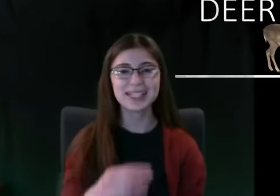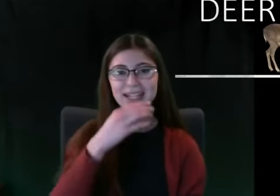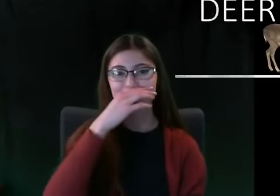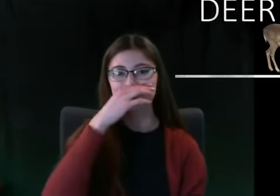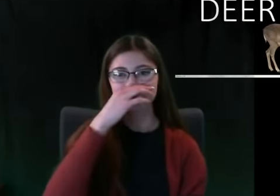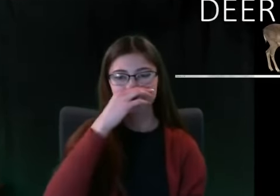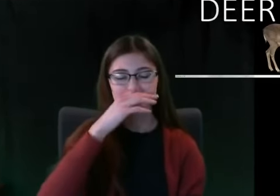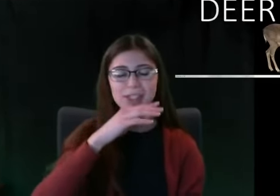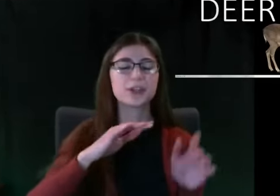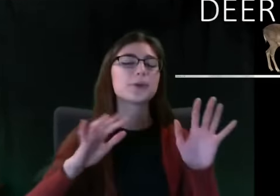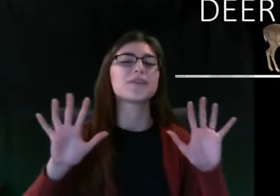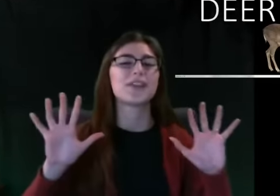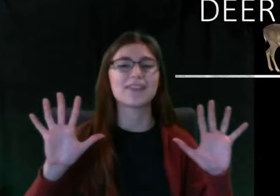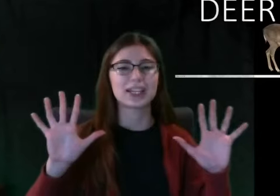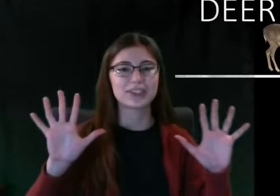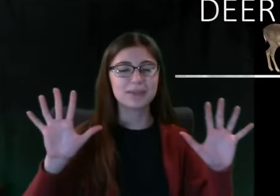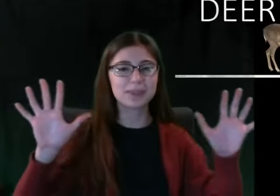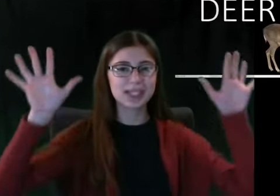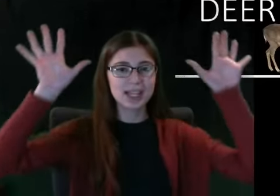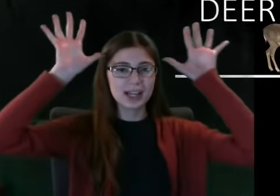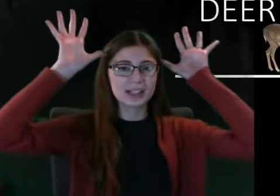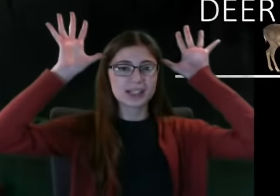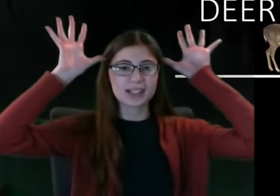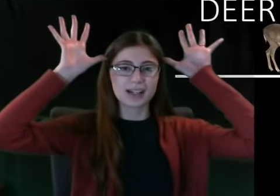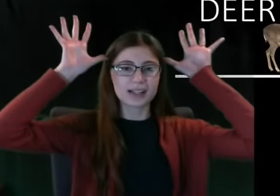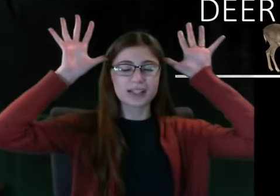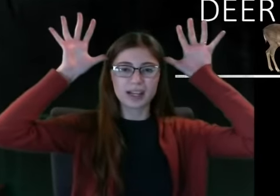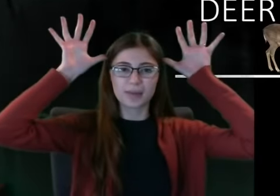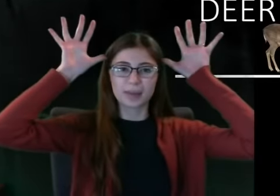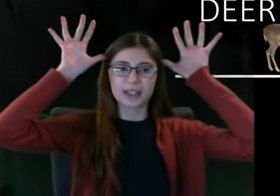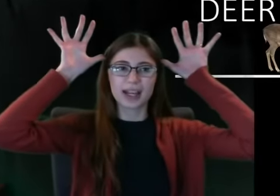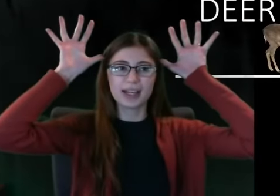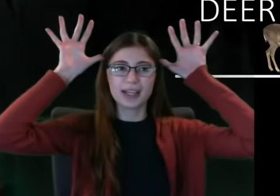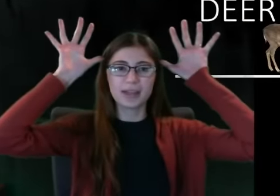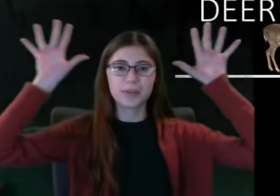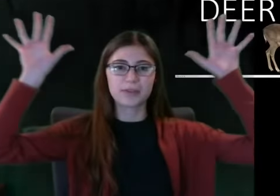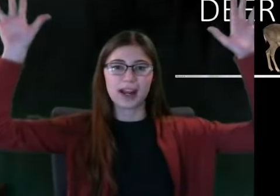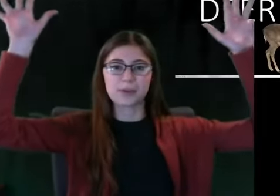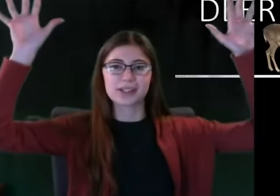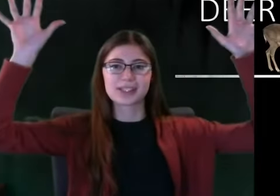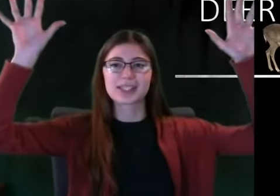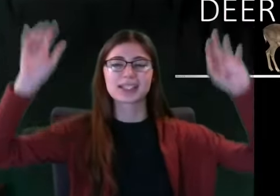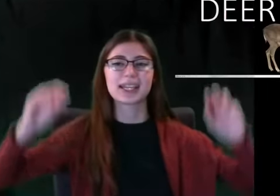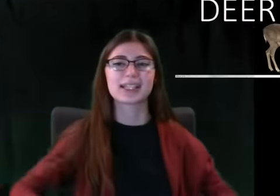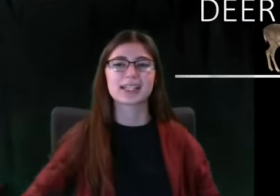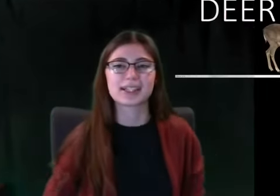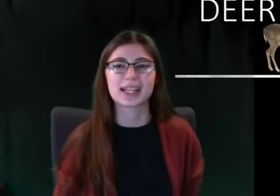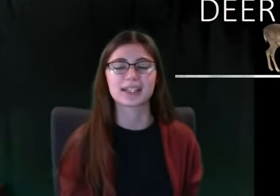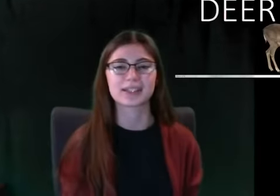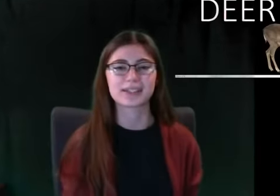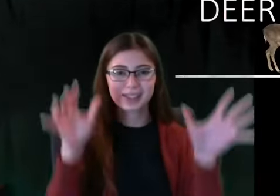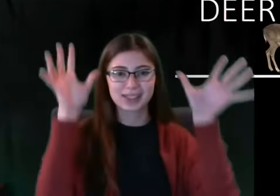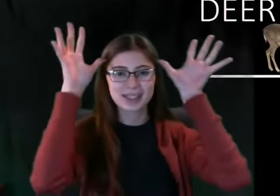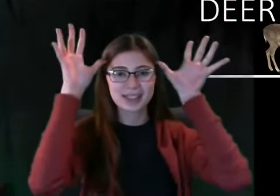Deer. 2 5 hand shapes. You're going to start up at your head and move outwards like a deer's antlers.